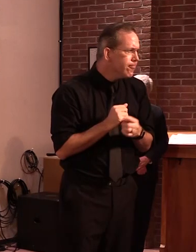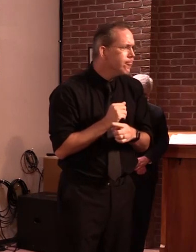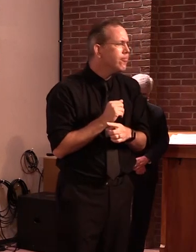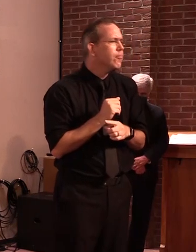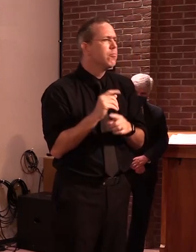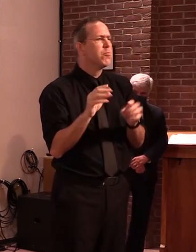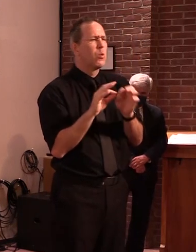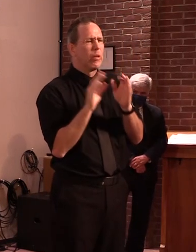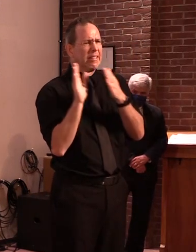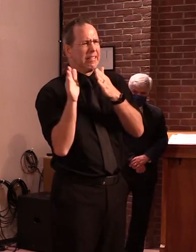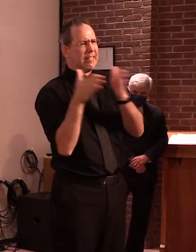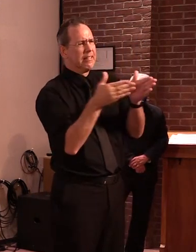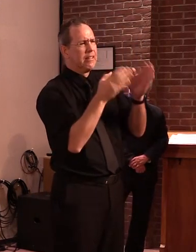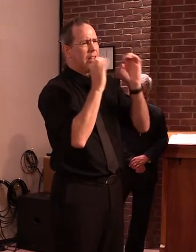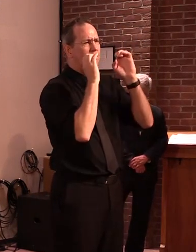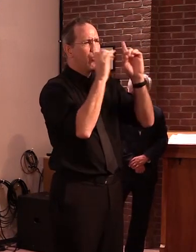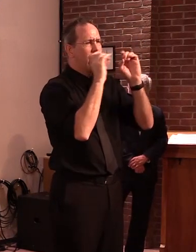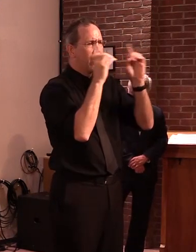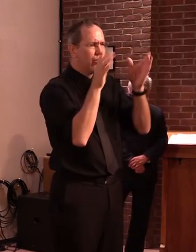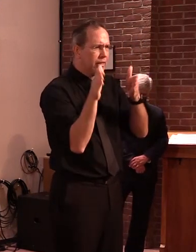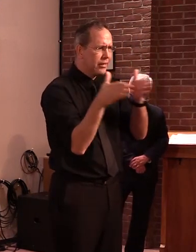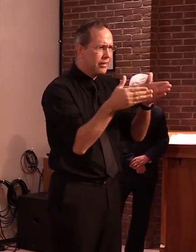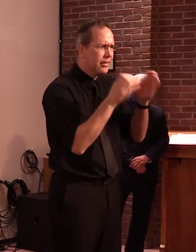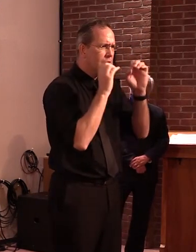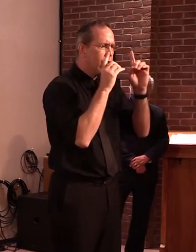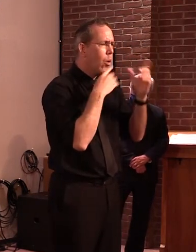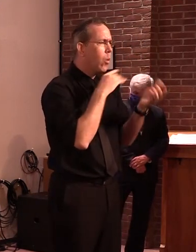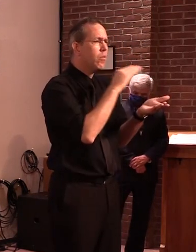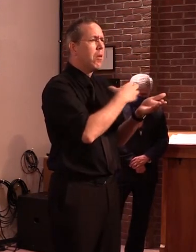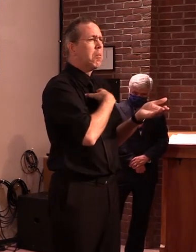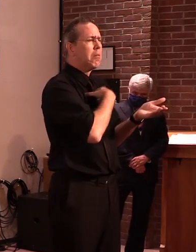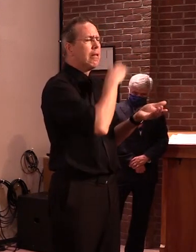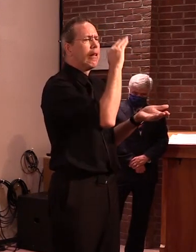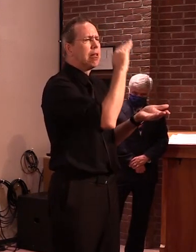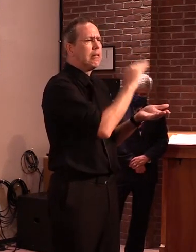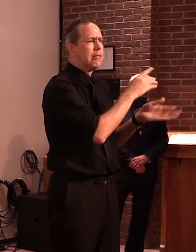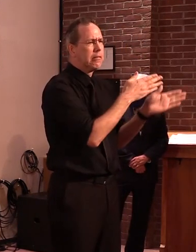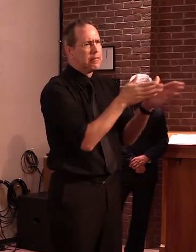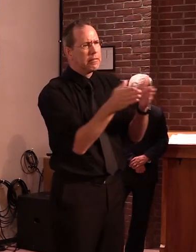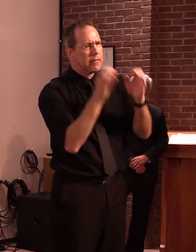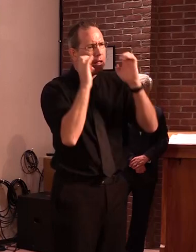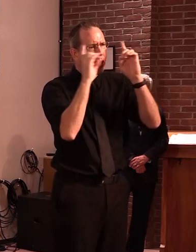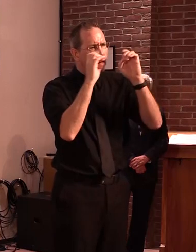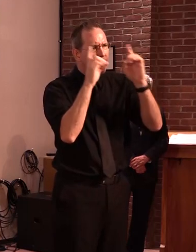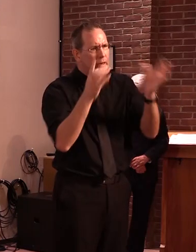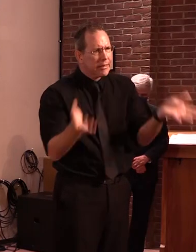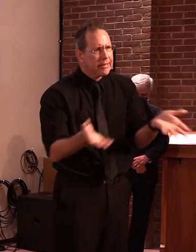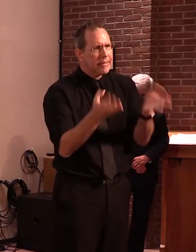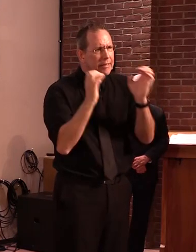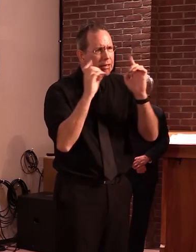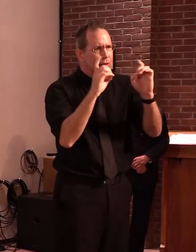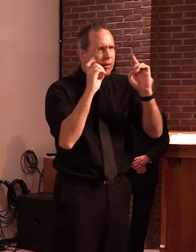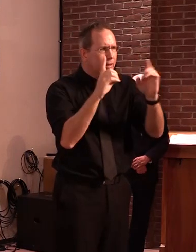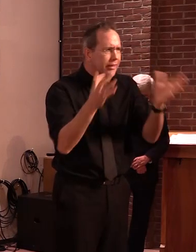So that remains to be seen as the weeks progress. Sure. So just as a follow-up, sir,